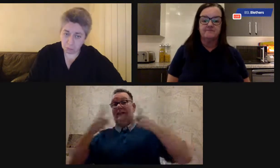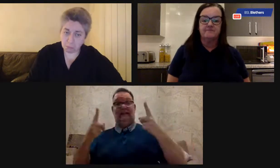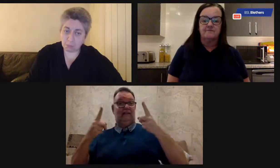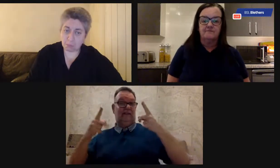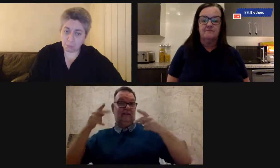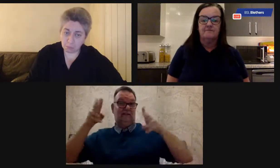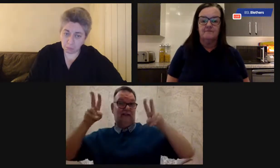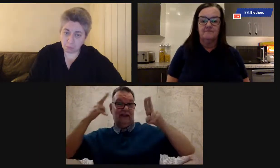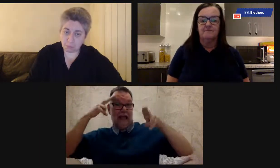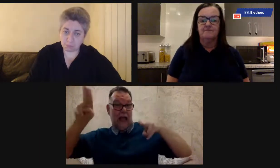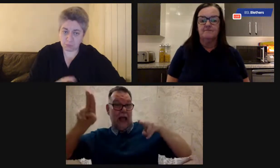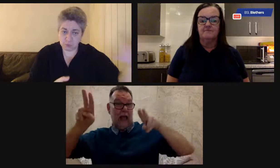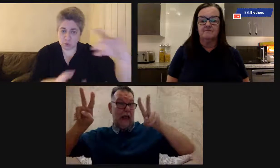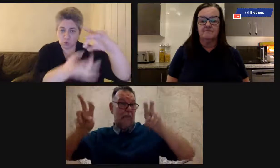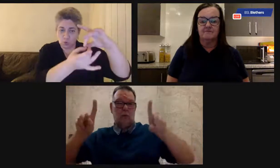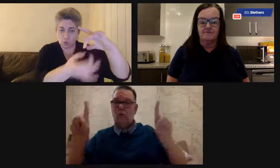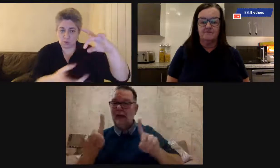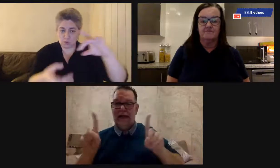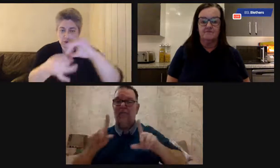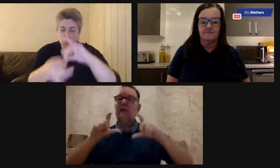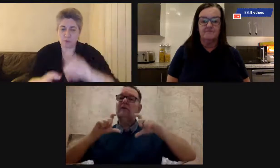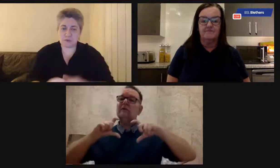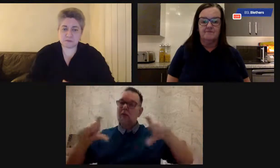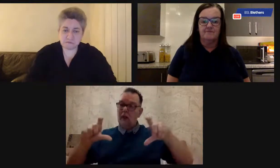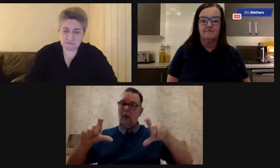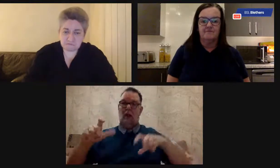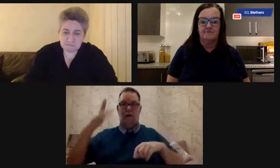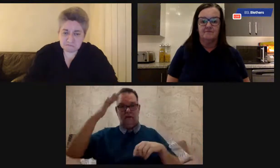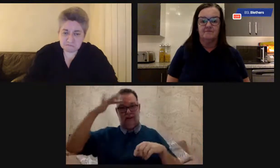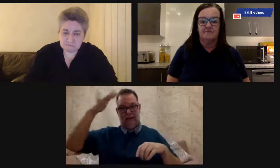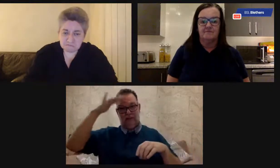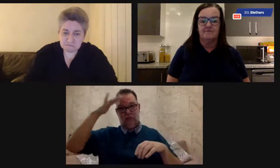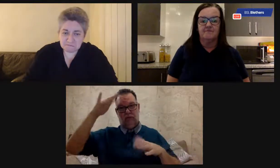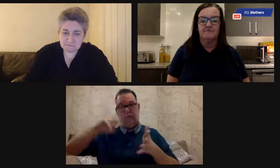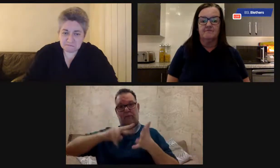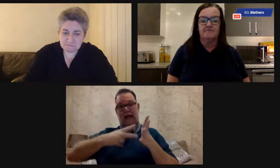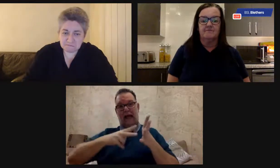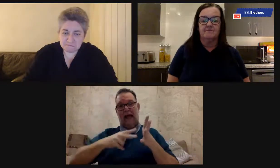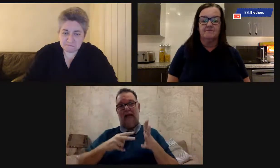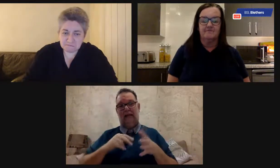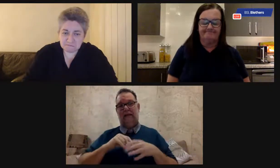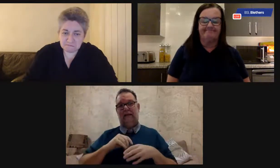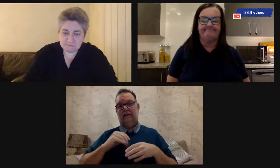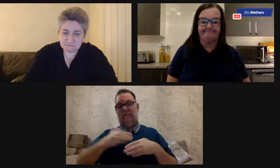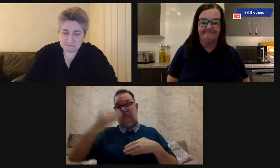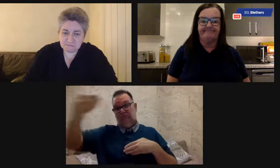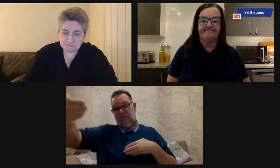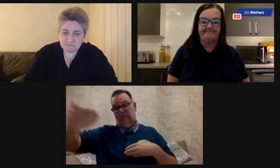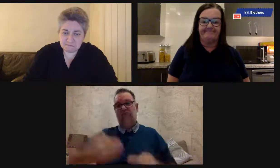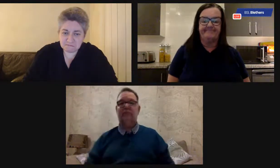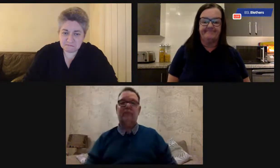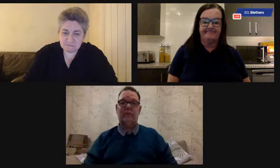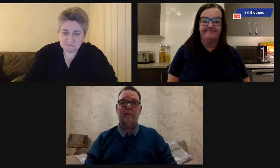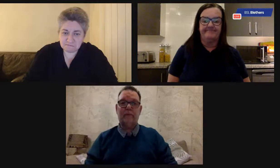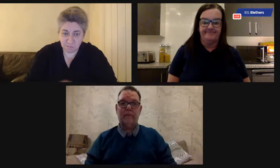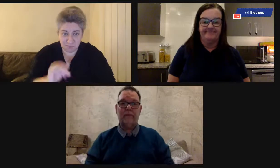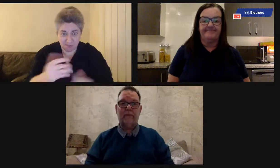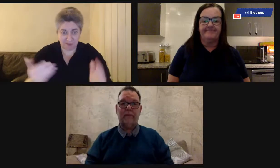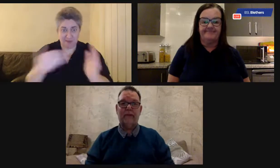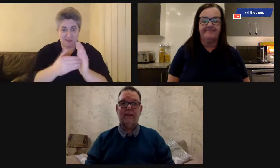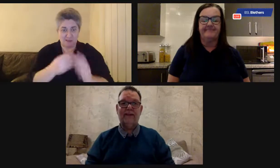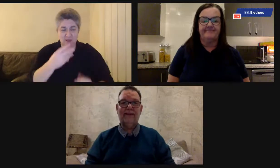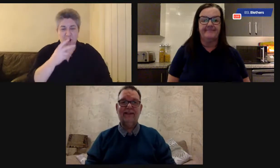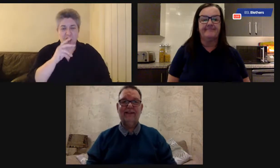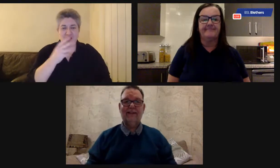maybe adding that on, or we might have it as a separate group. It's a work in progress, and